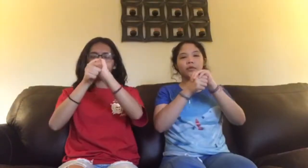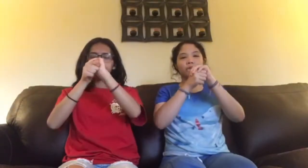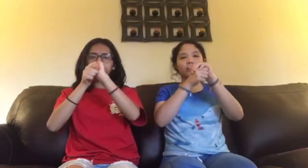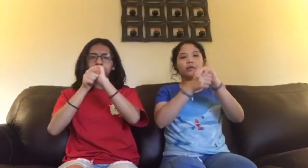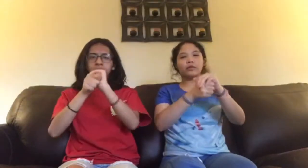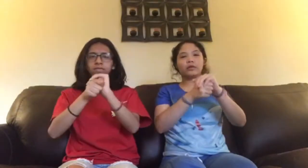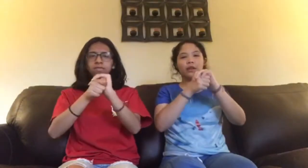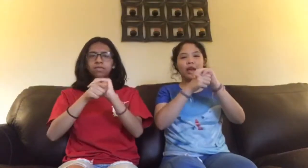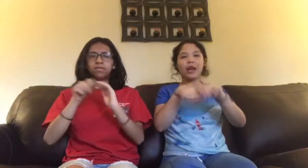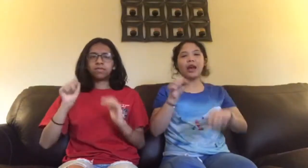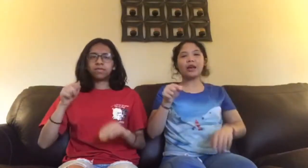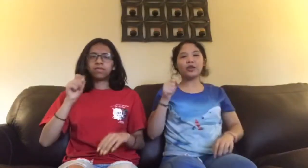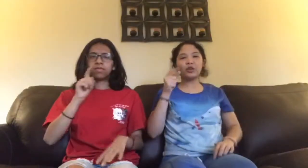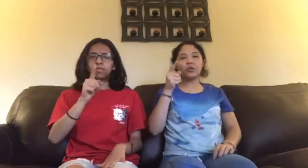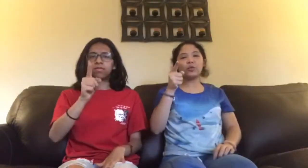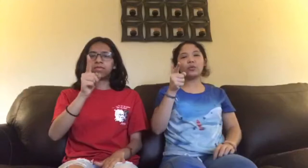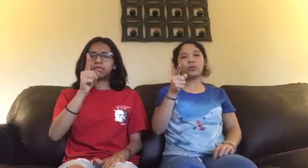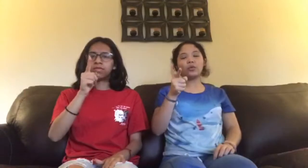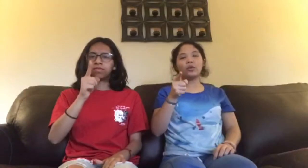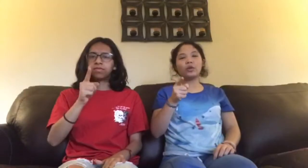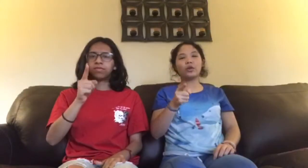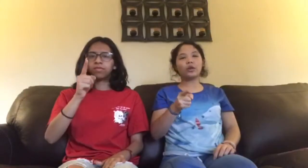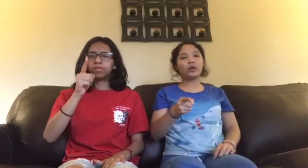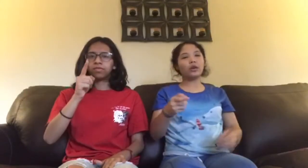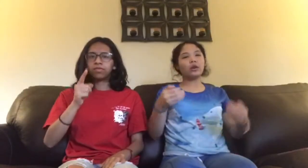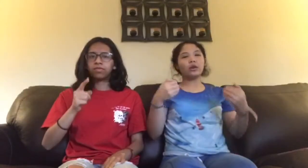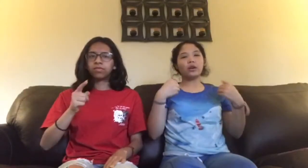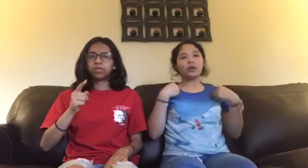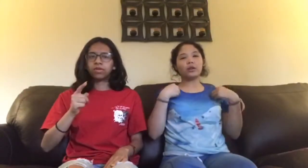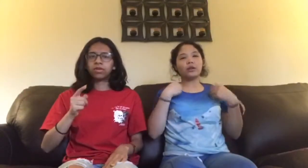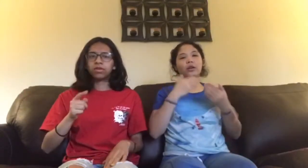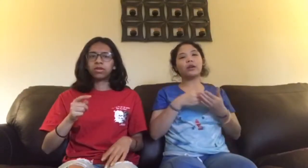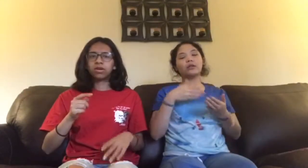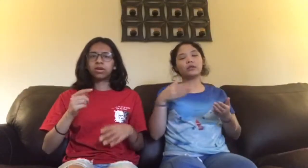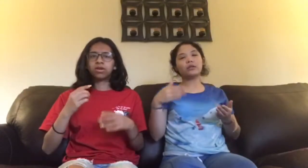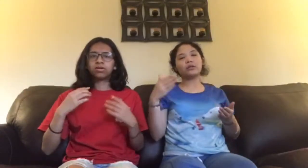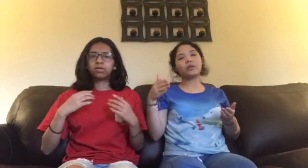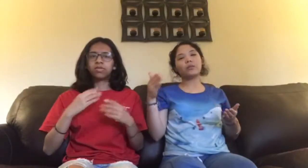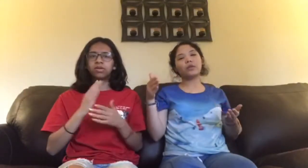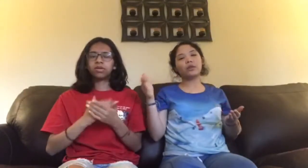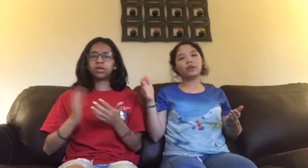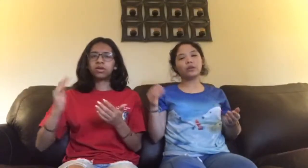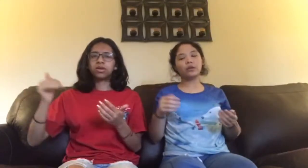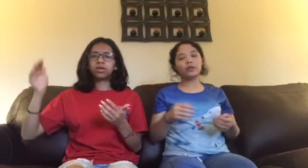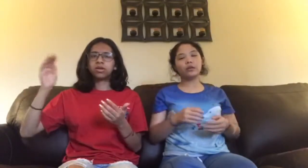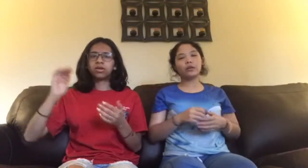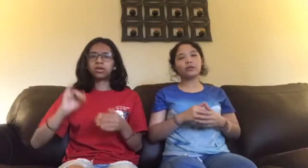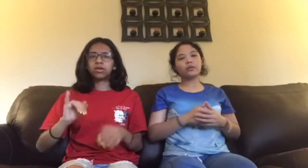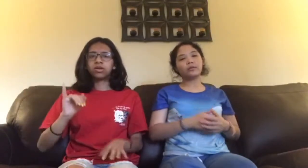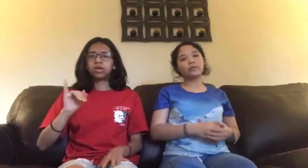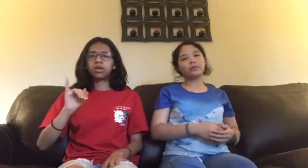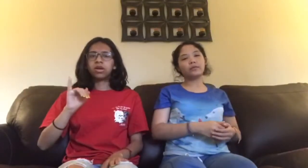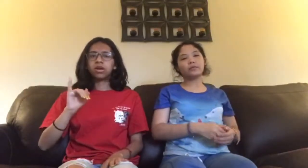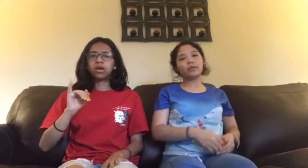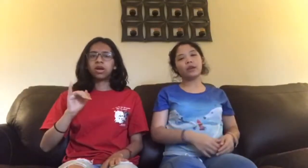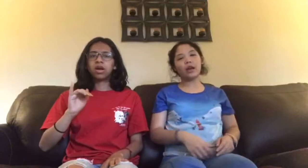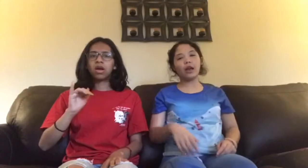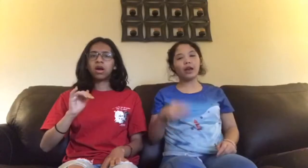Yeah, you You got that something I